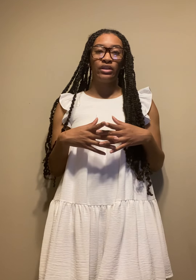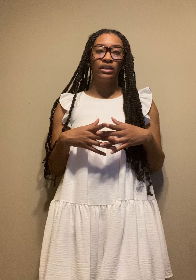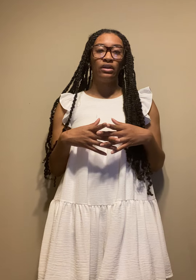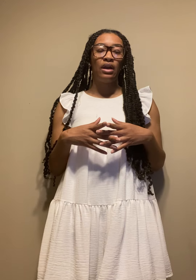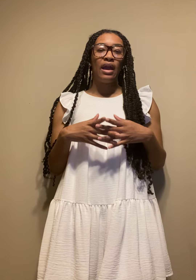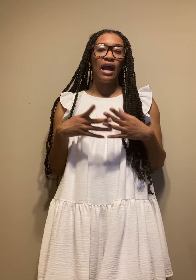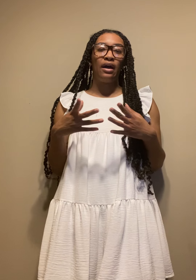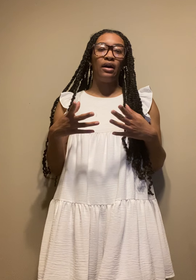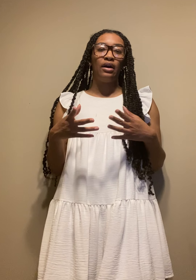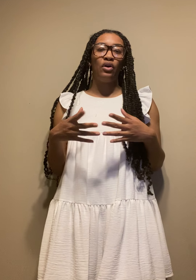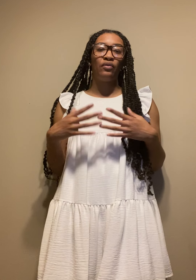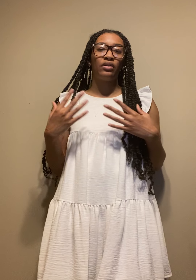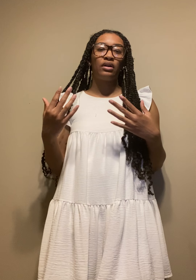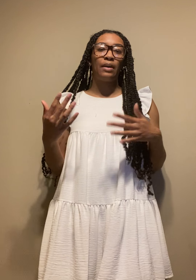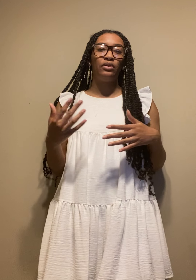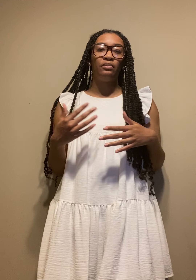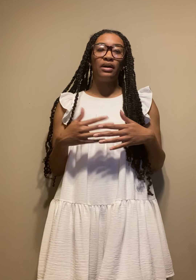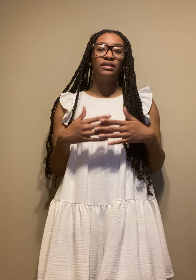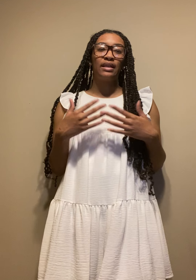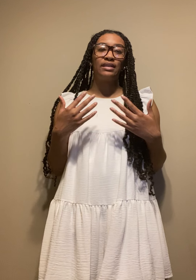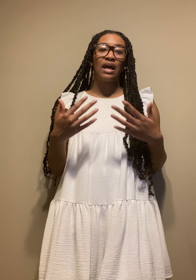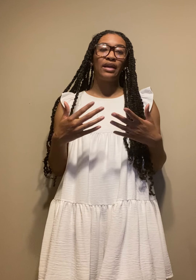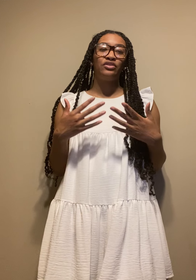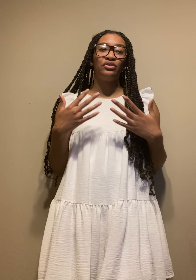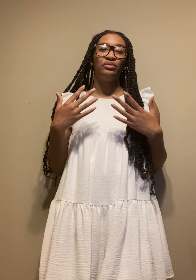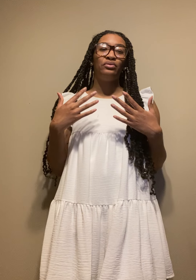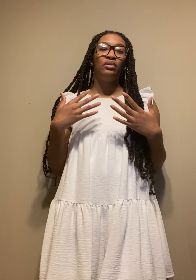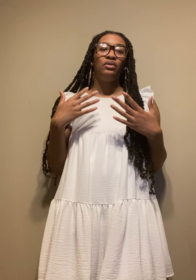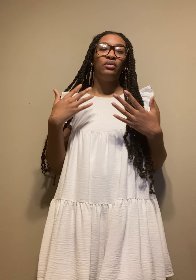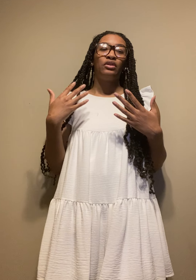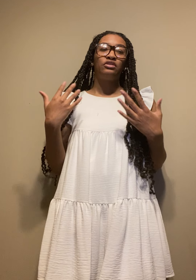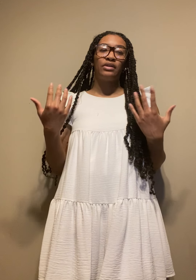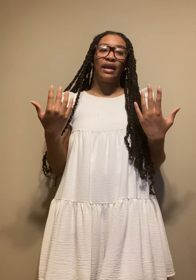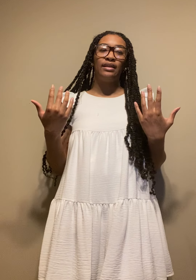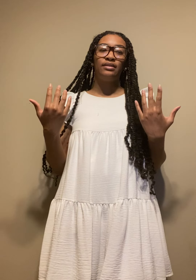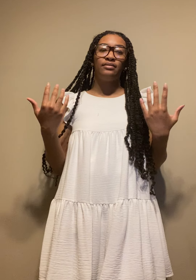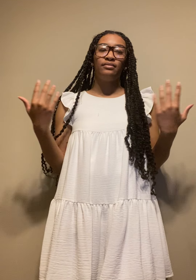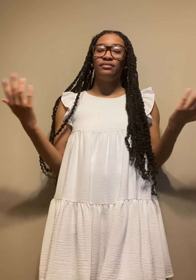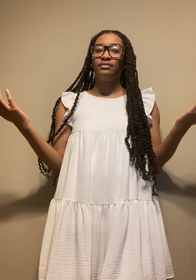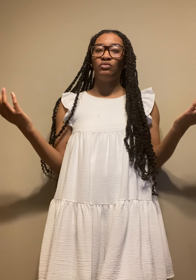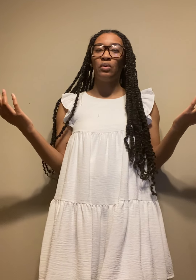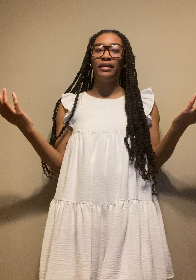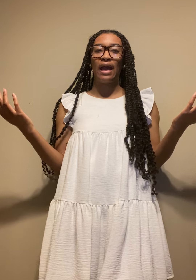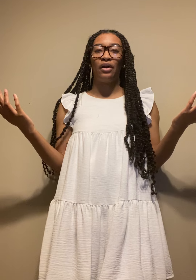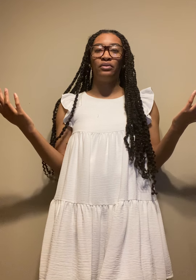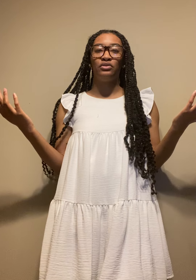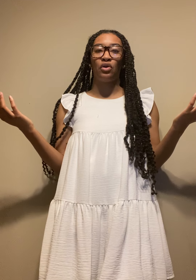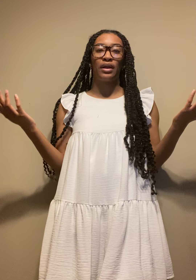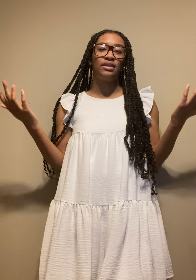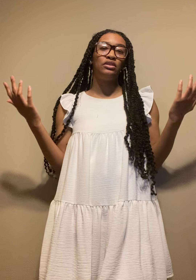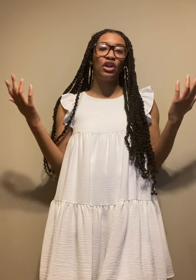conversation over a couple of months, they decided to create what we now know